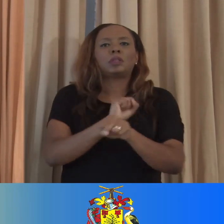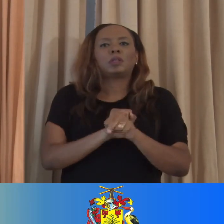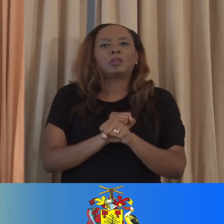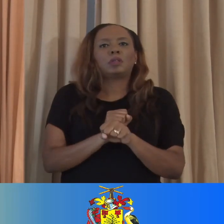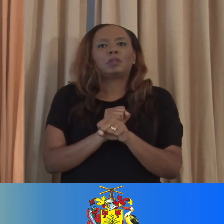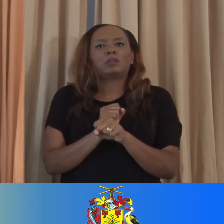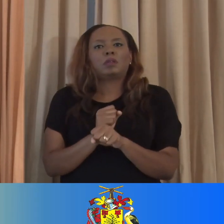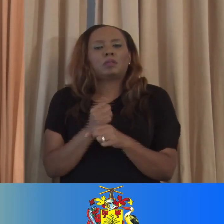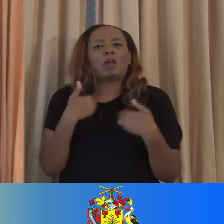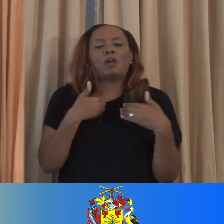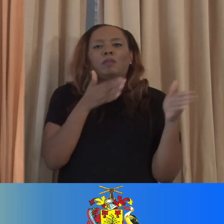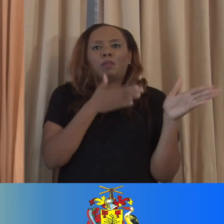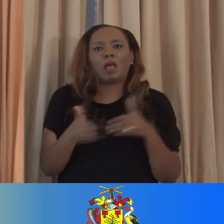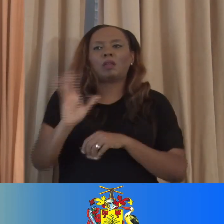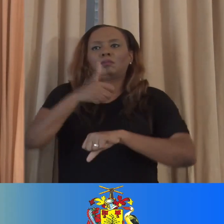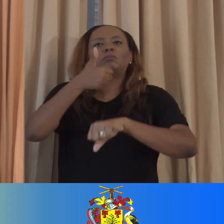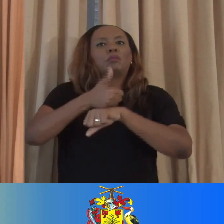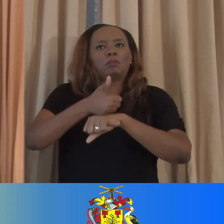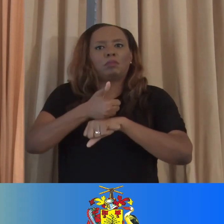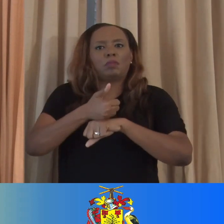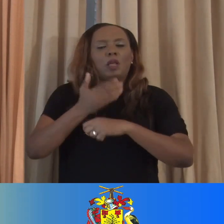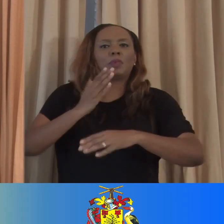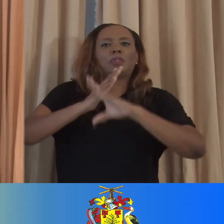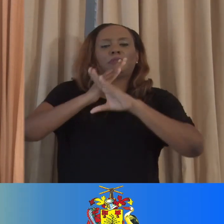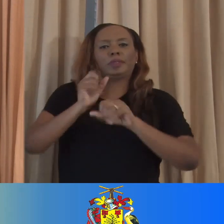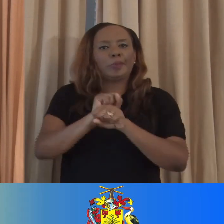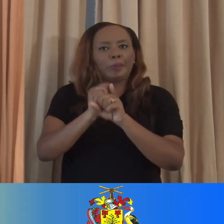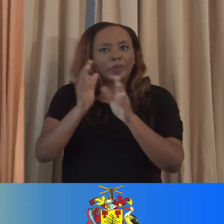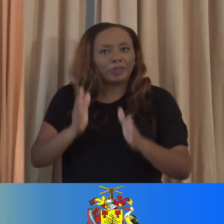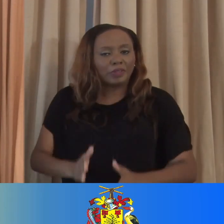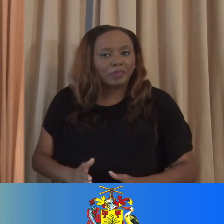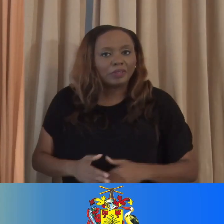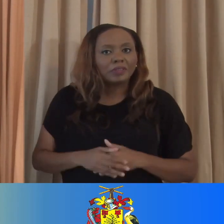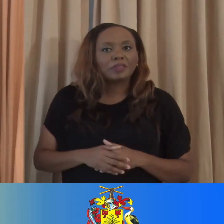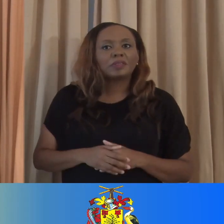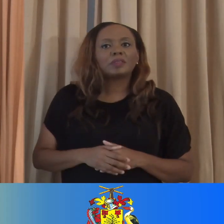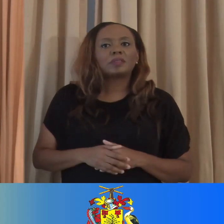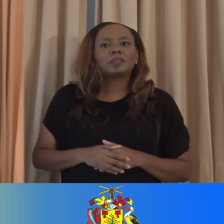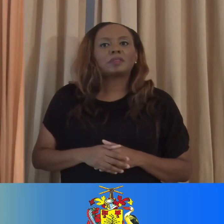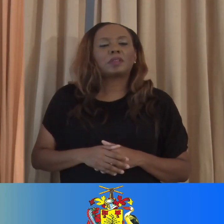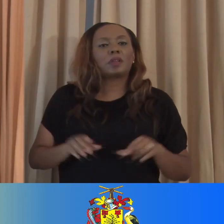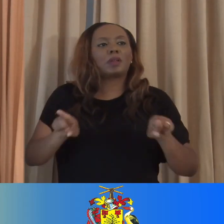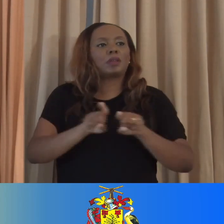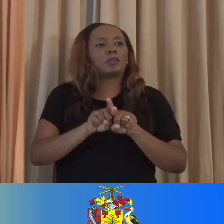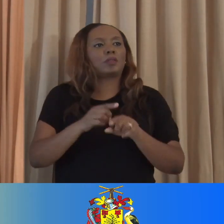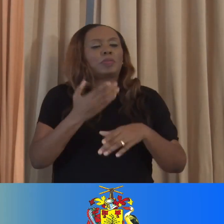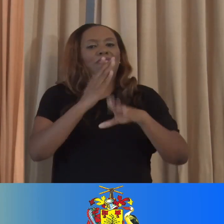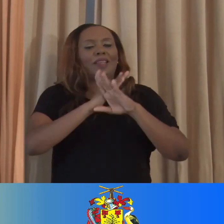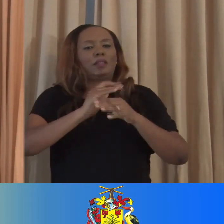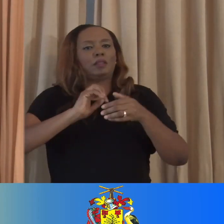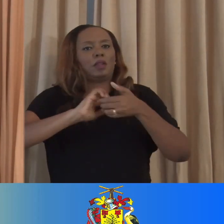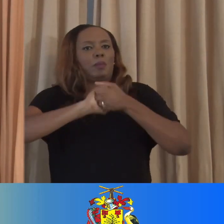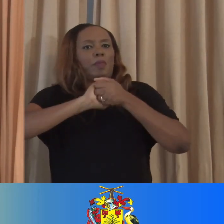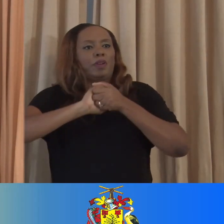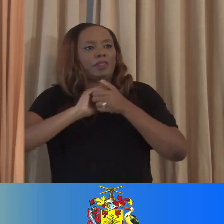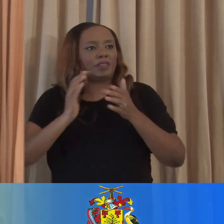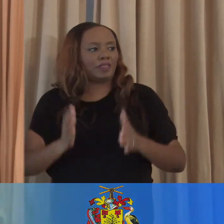plan that protects our workers, but also protects our partners to the best extent that we can.